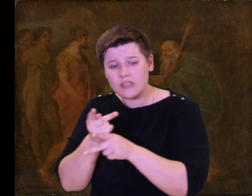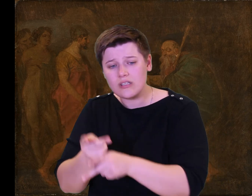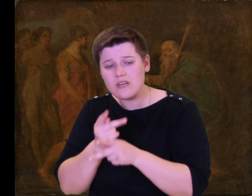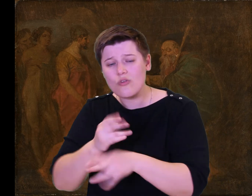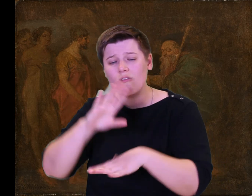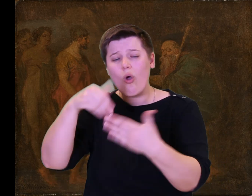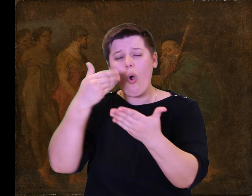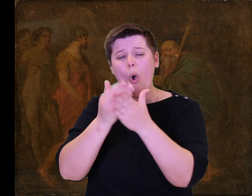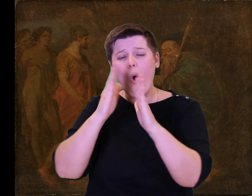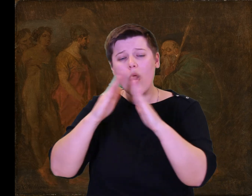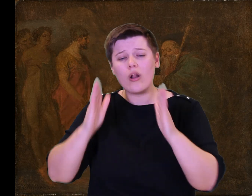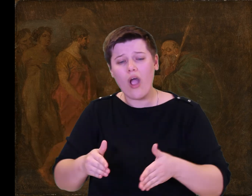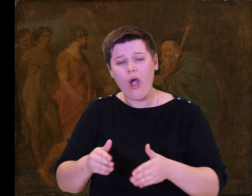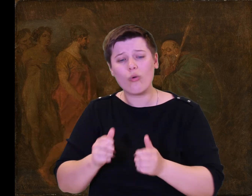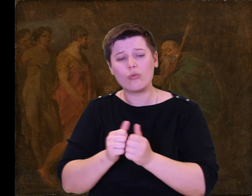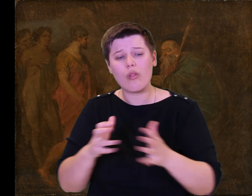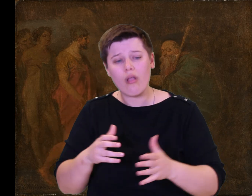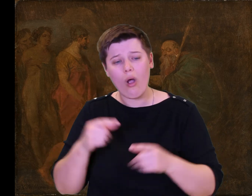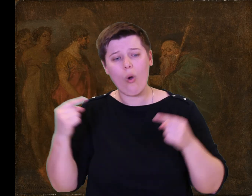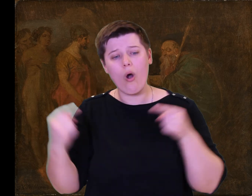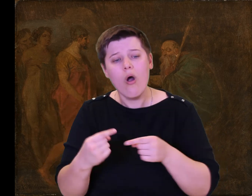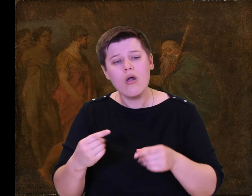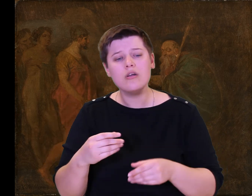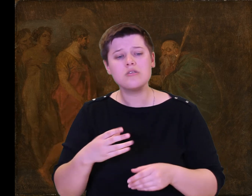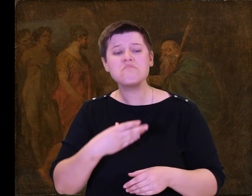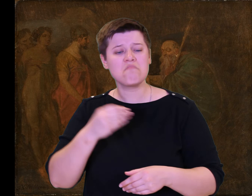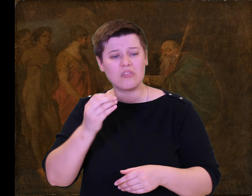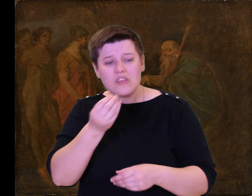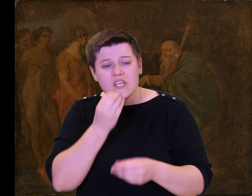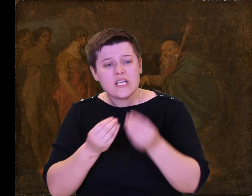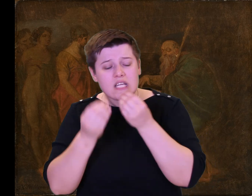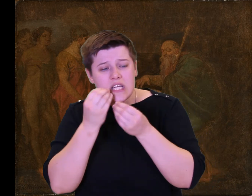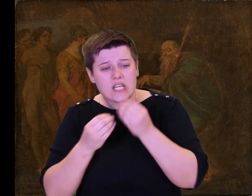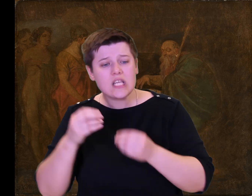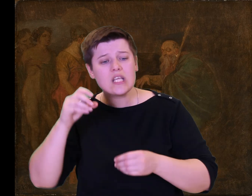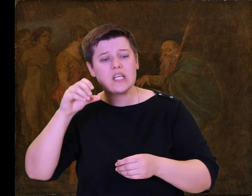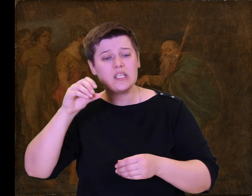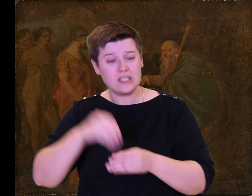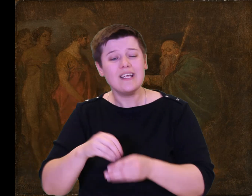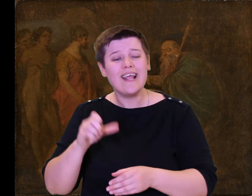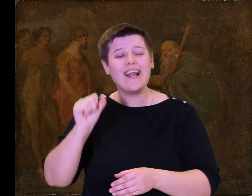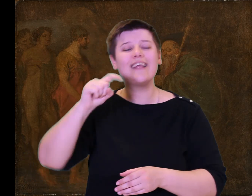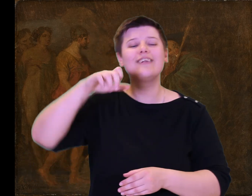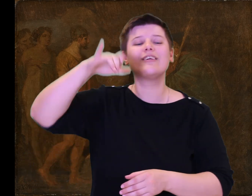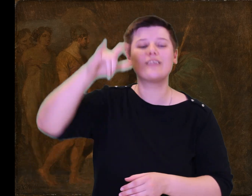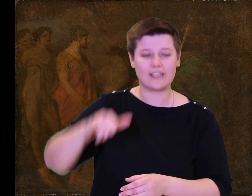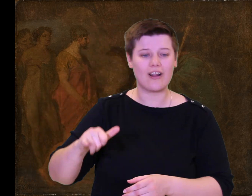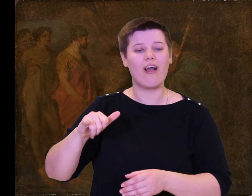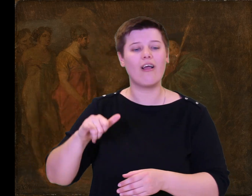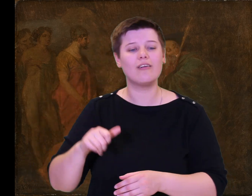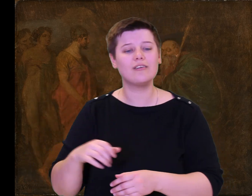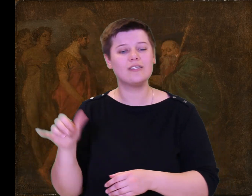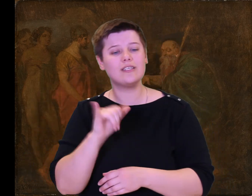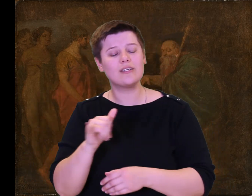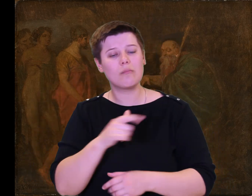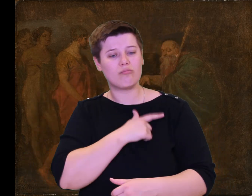and focus on his care, or has the best of the Achaeans married her? My mother